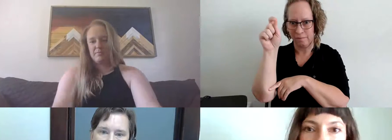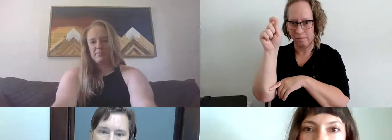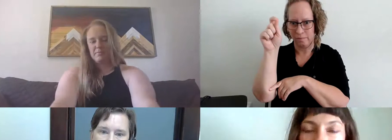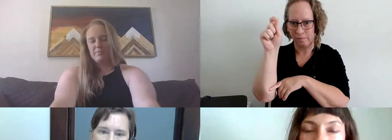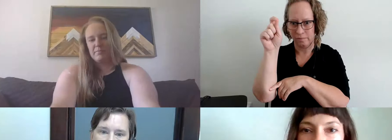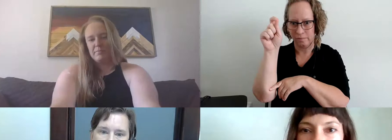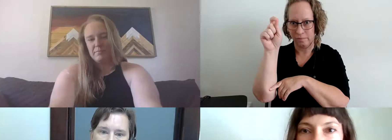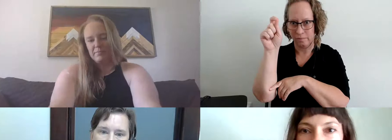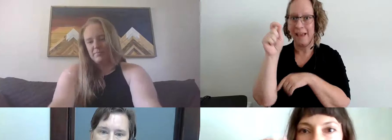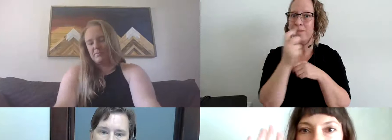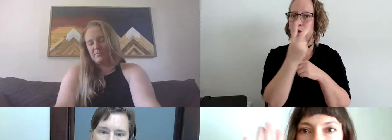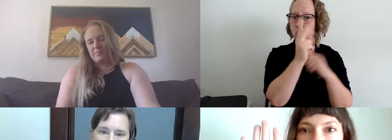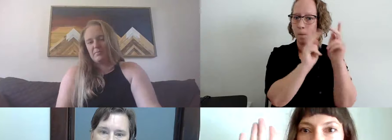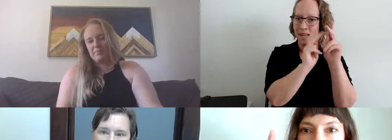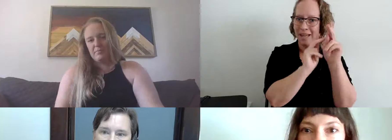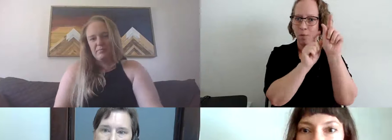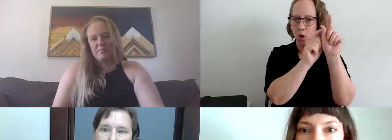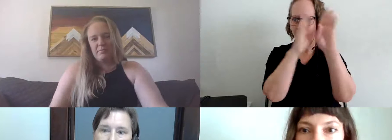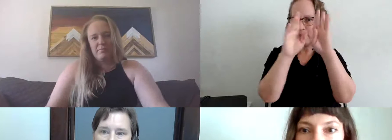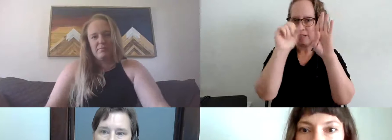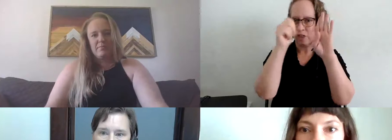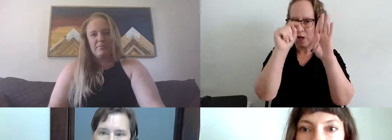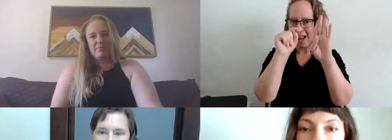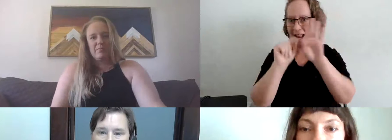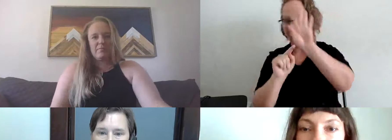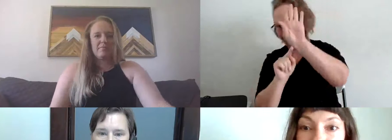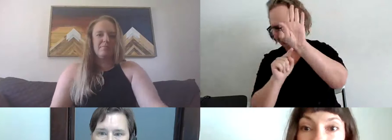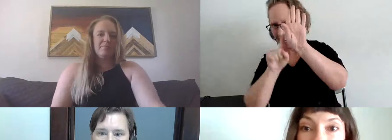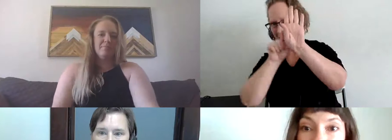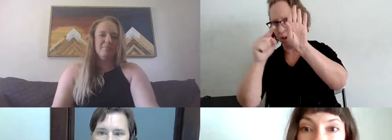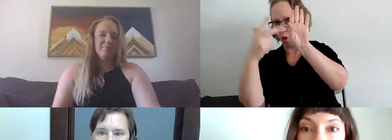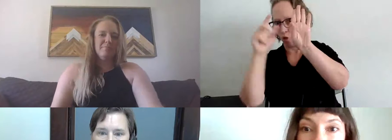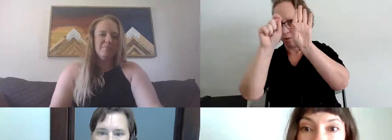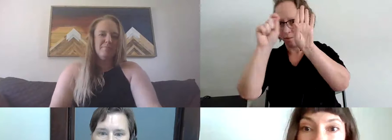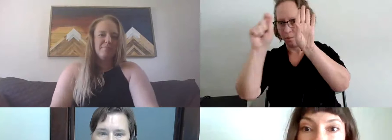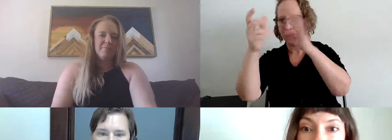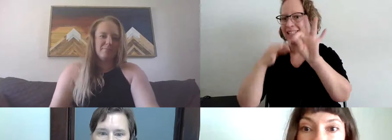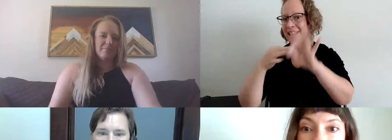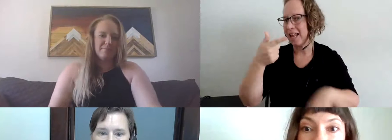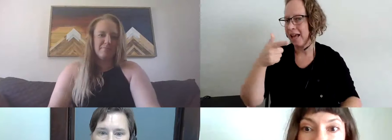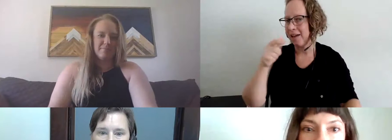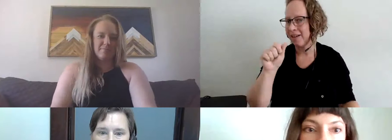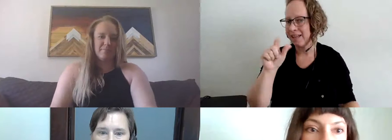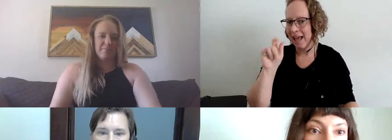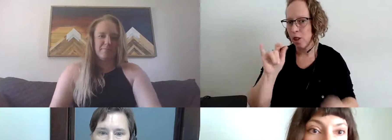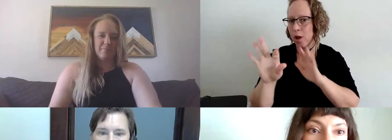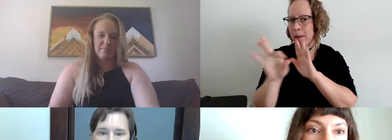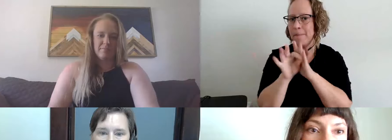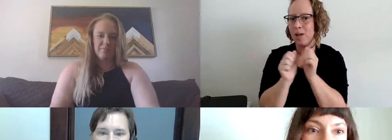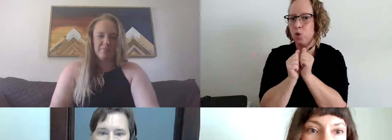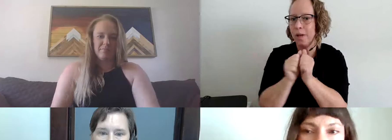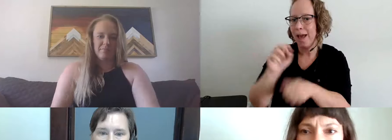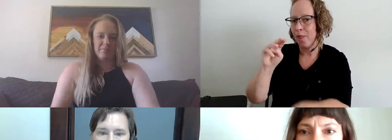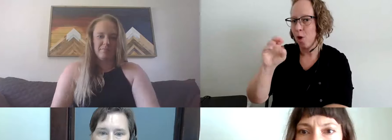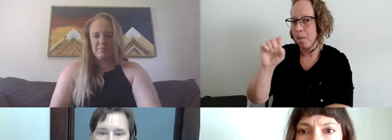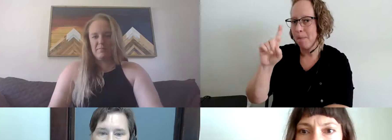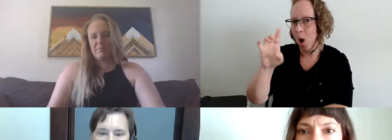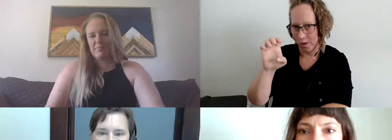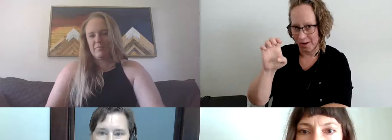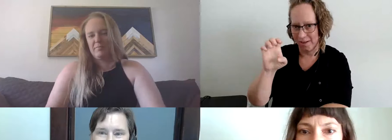So there's the 2 people, there's a chat box, the hand, and then the 3 dots. And instead of gallery, I clicked on together mode.